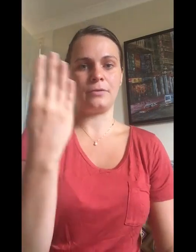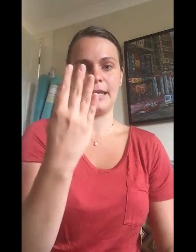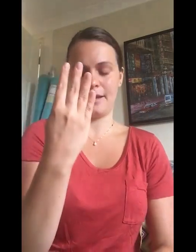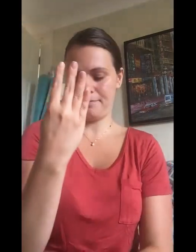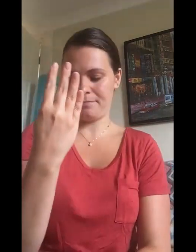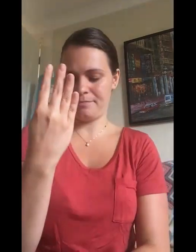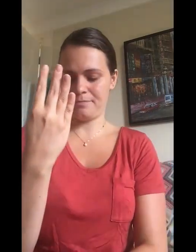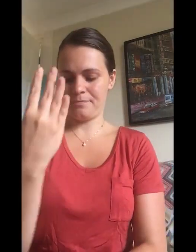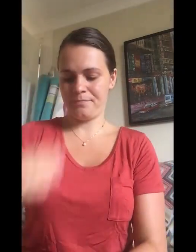14.